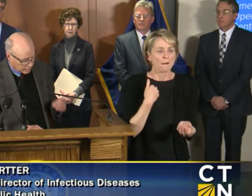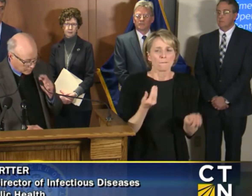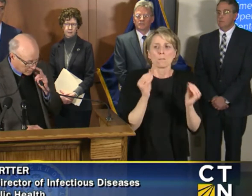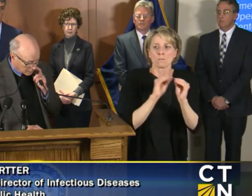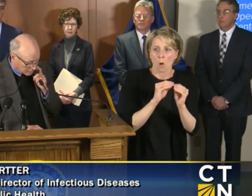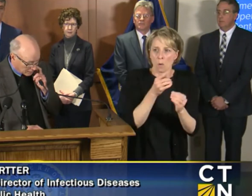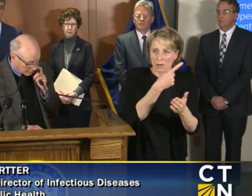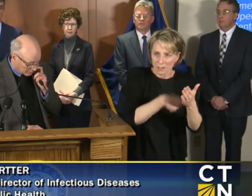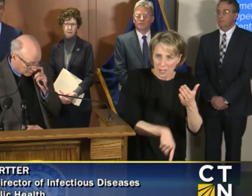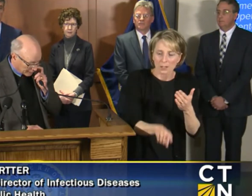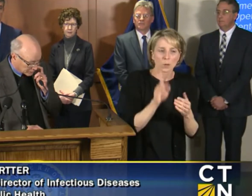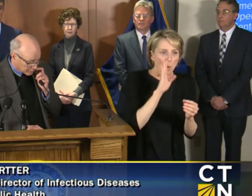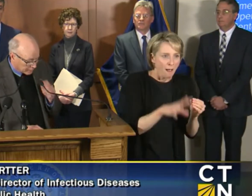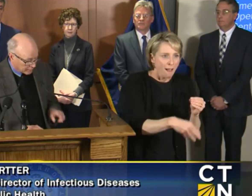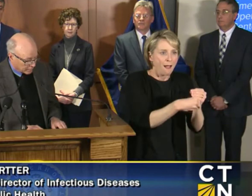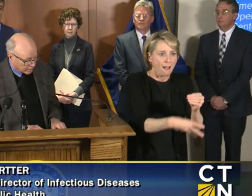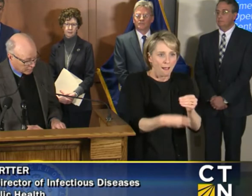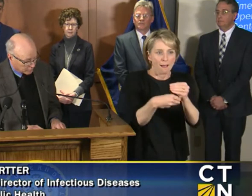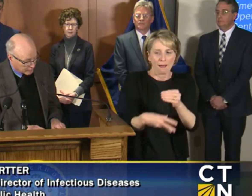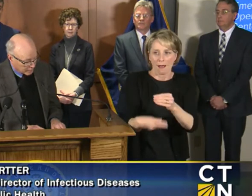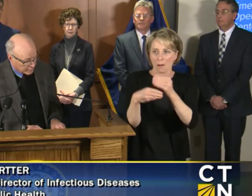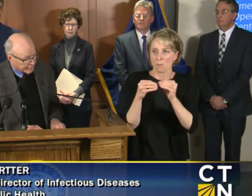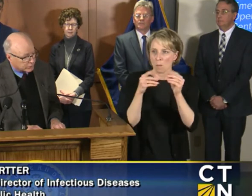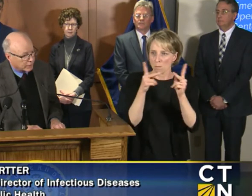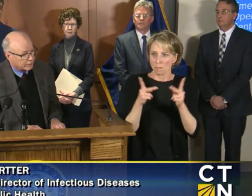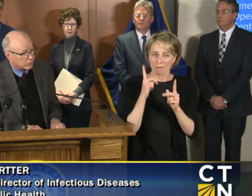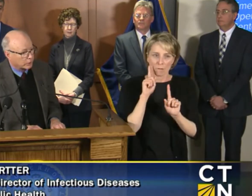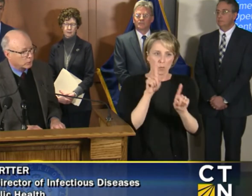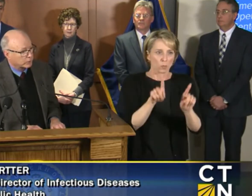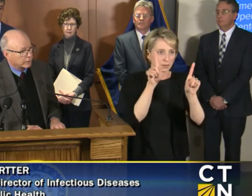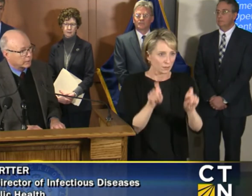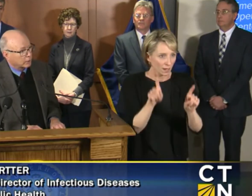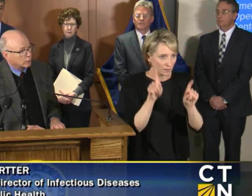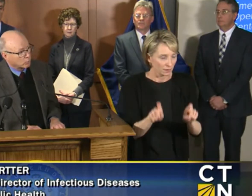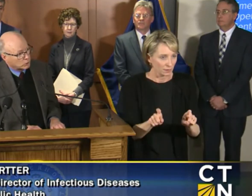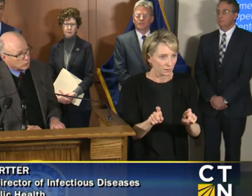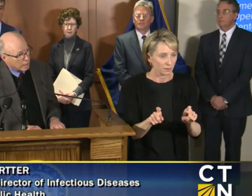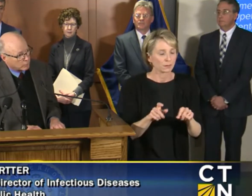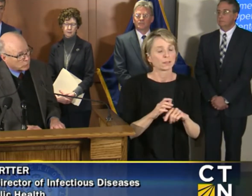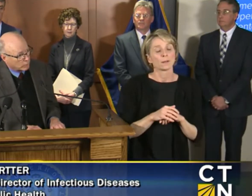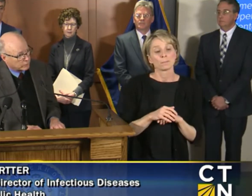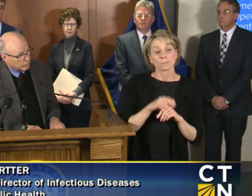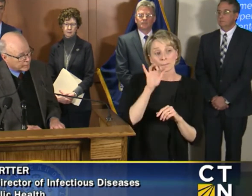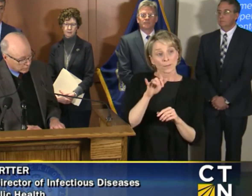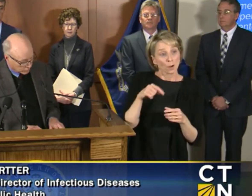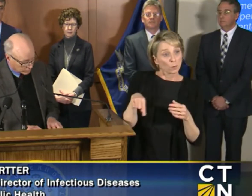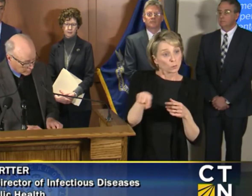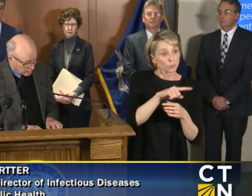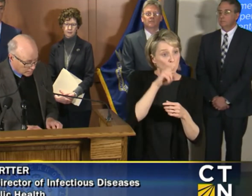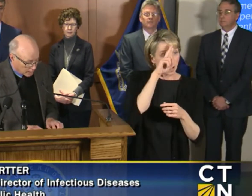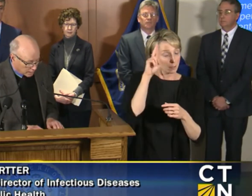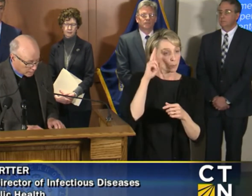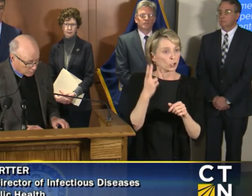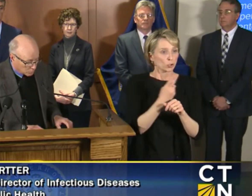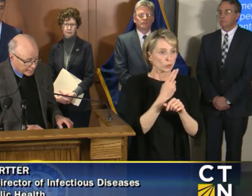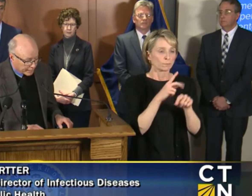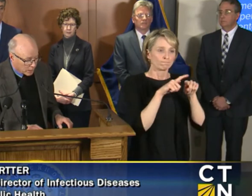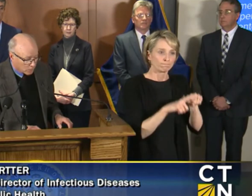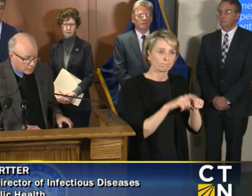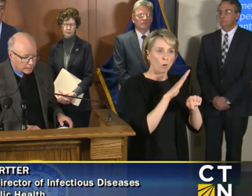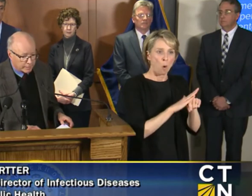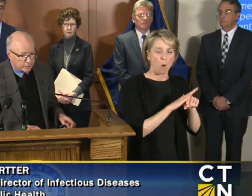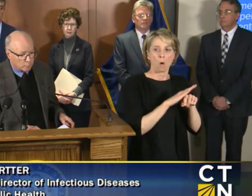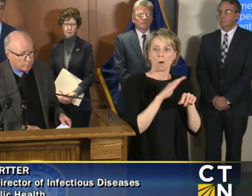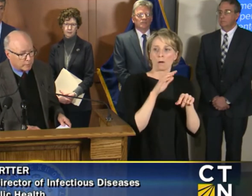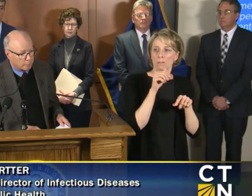week. These sites are using commercial laboratories for tests. Right